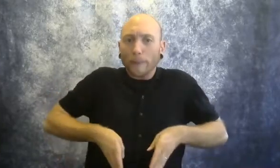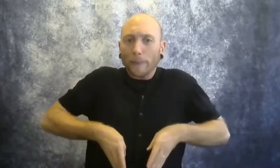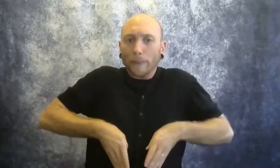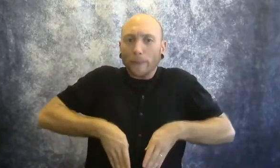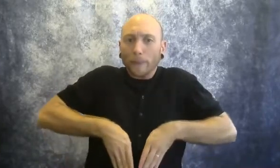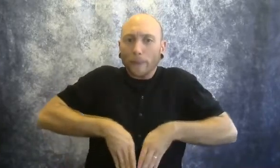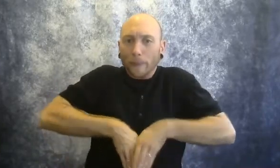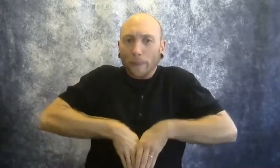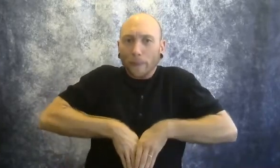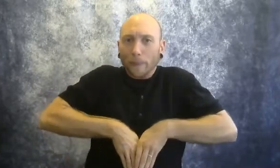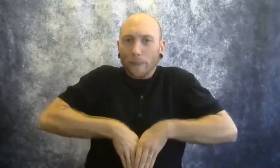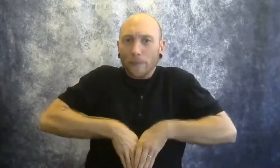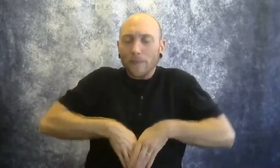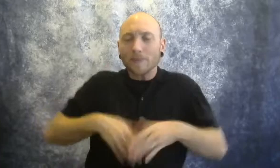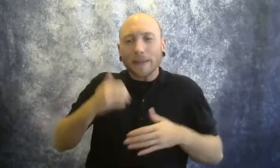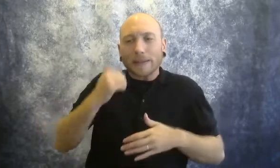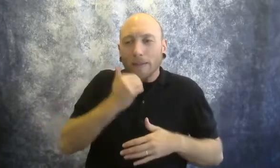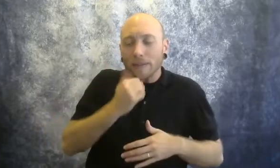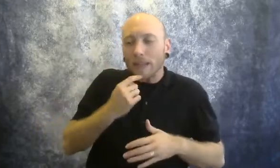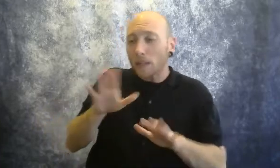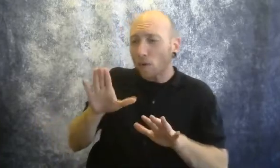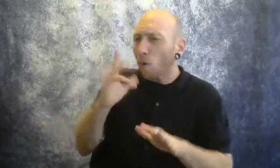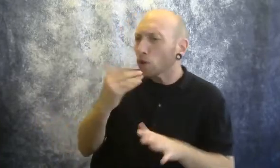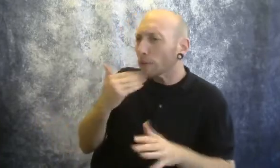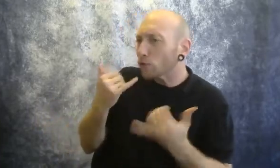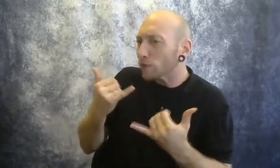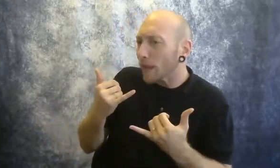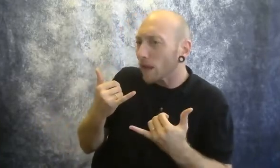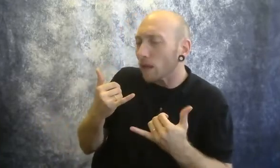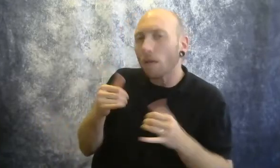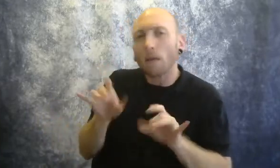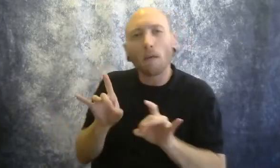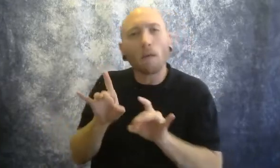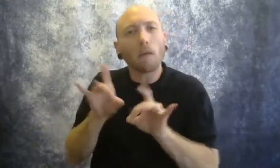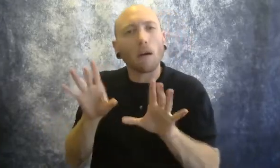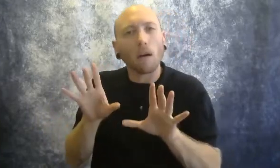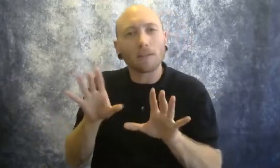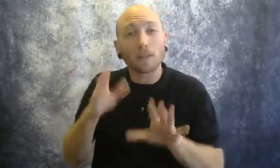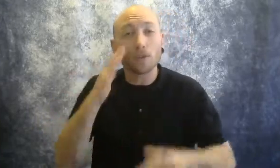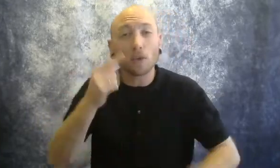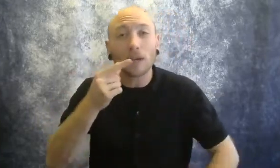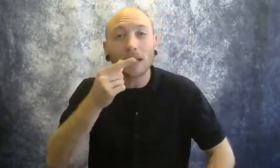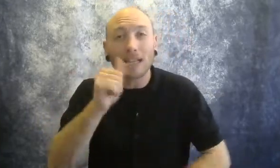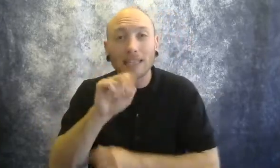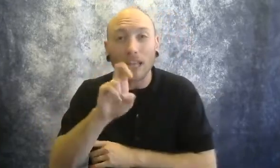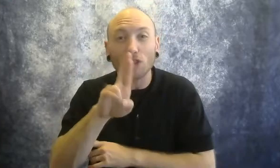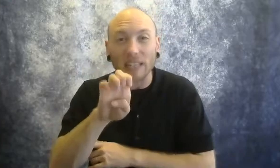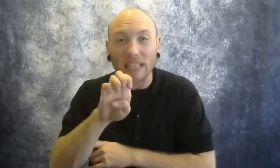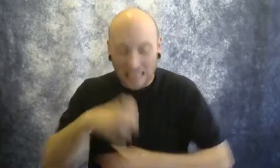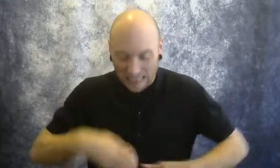to heal on its own. And every day I would say to her, "You look a little better today." I mean, she was awful. You know